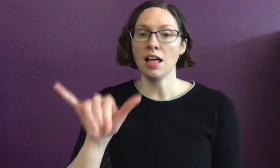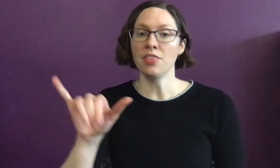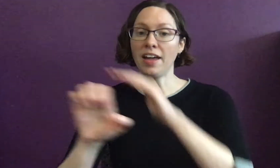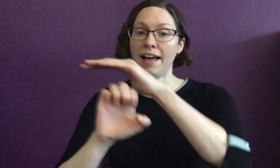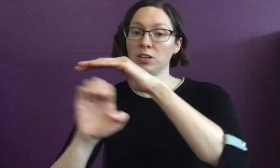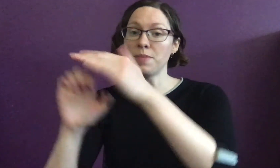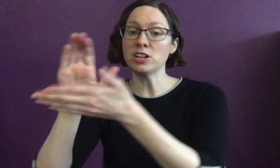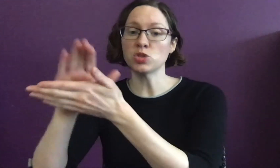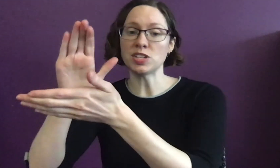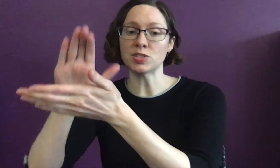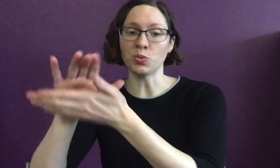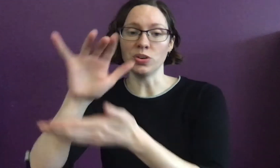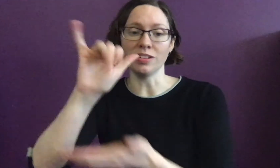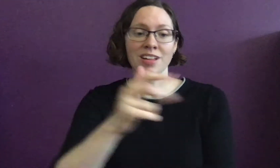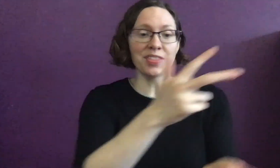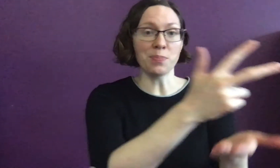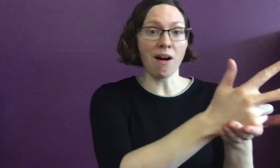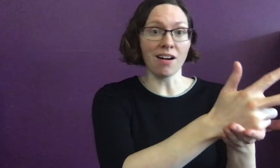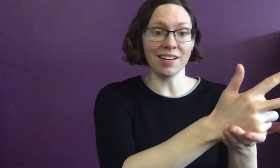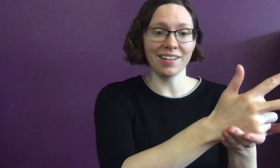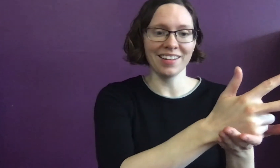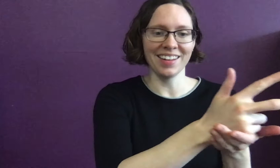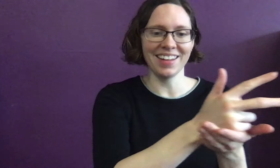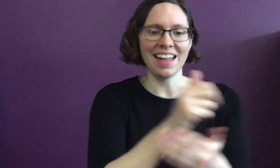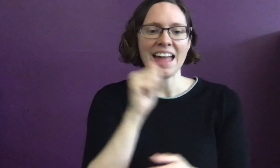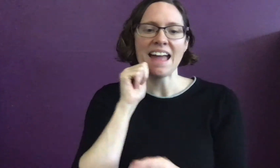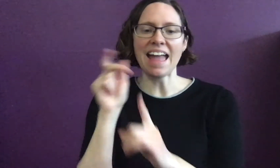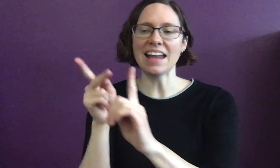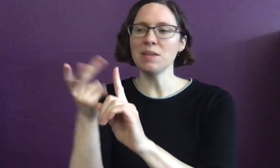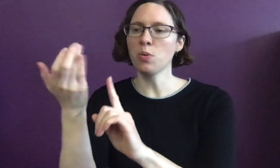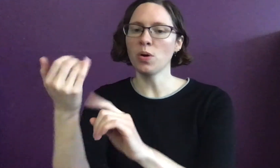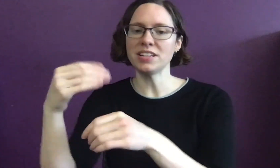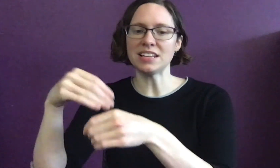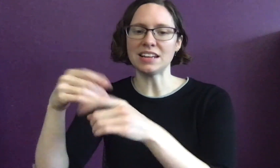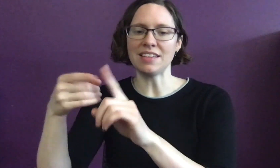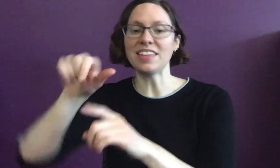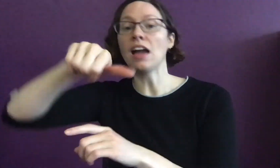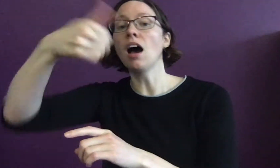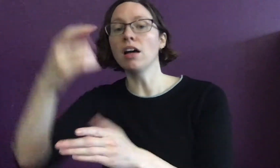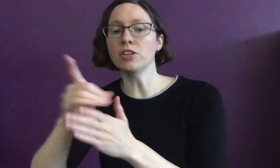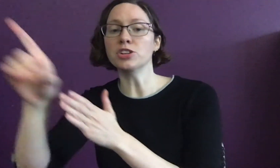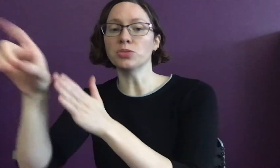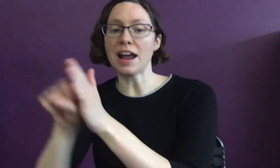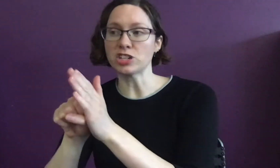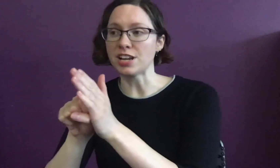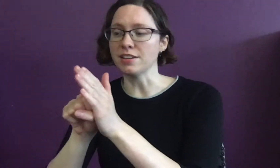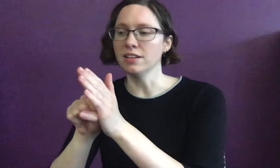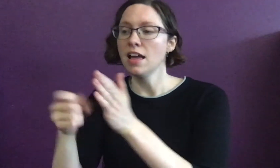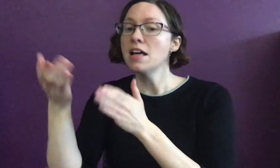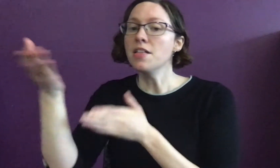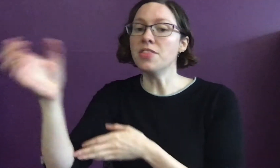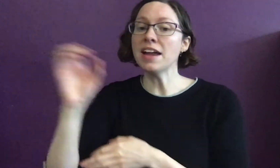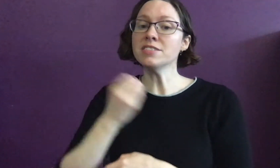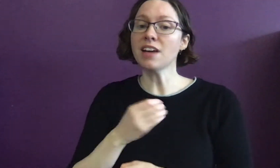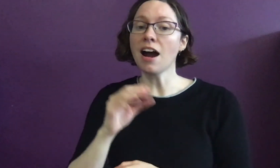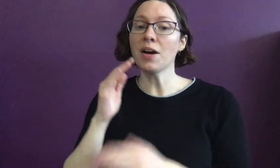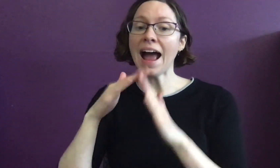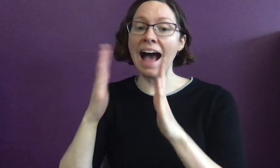The elementary school, the park. Annie pointed in the other direction. "There's our